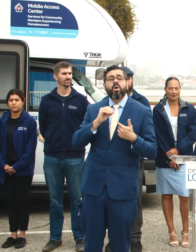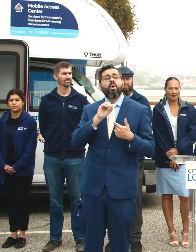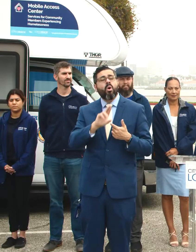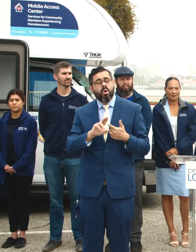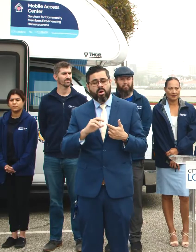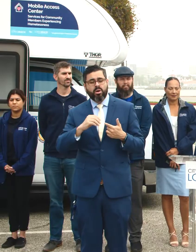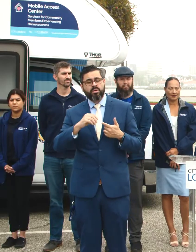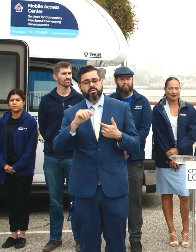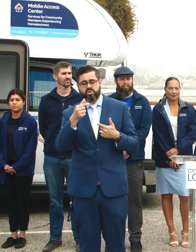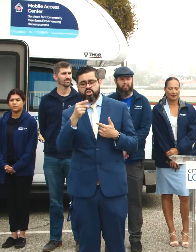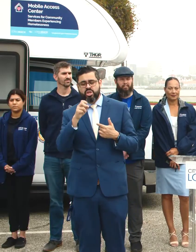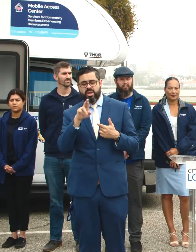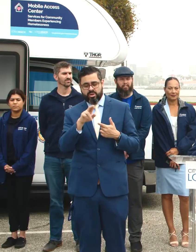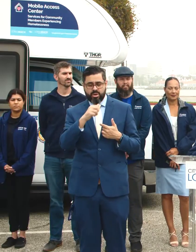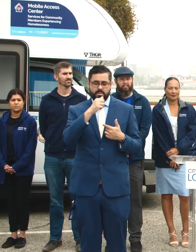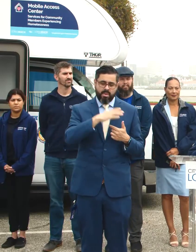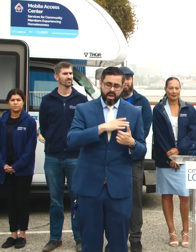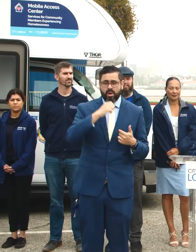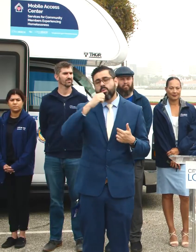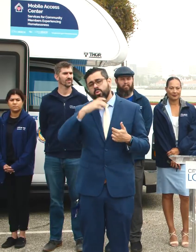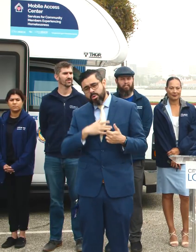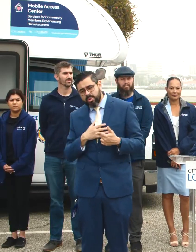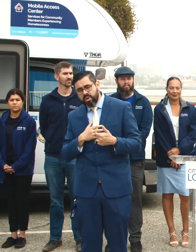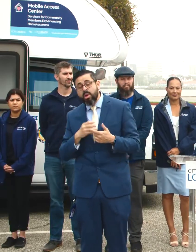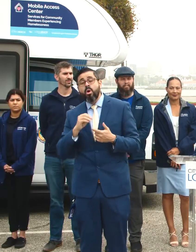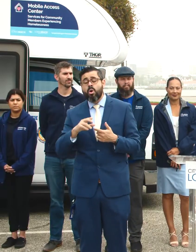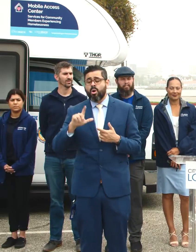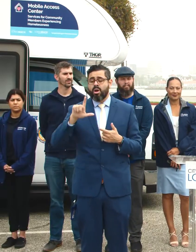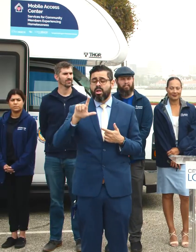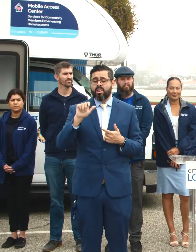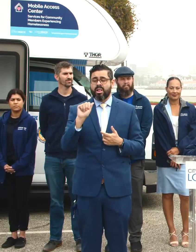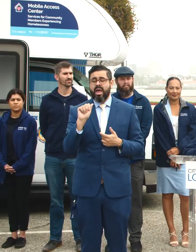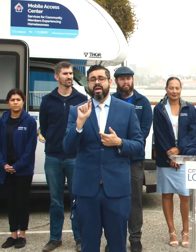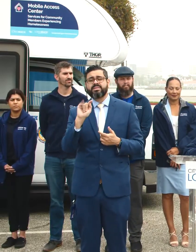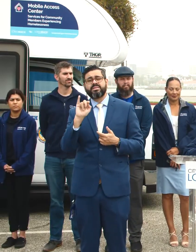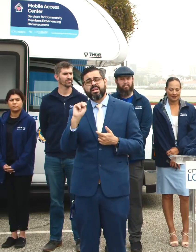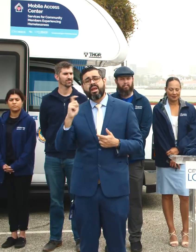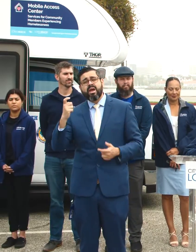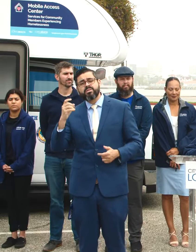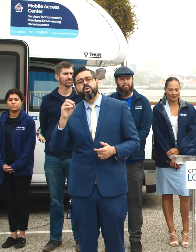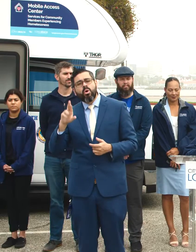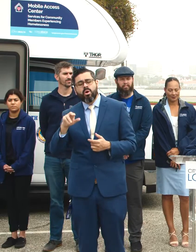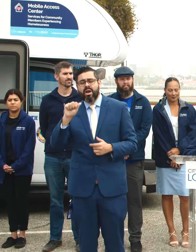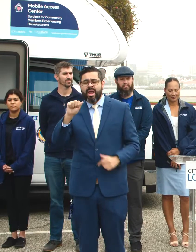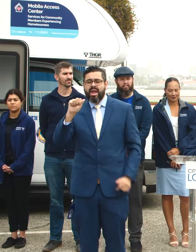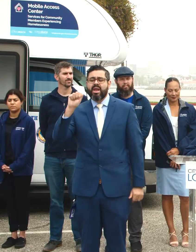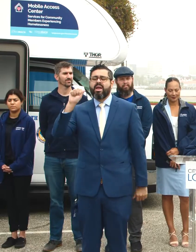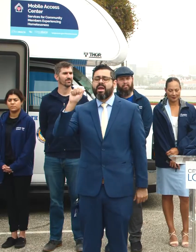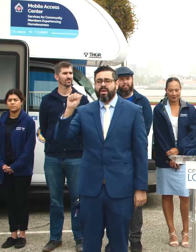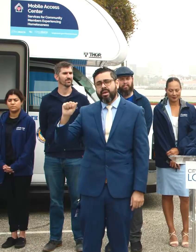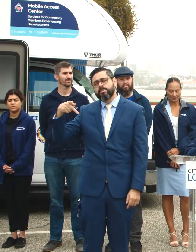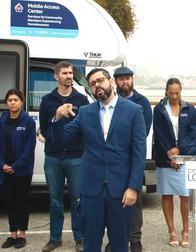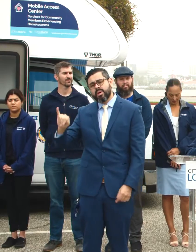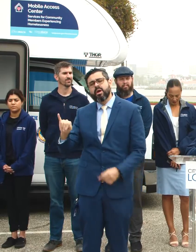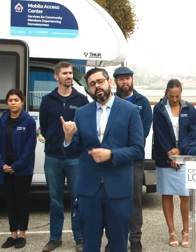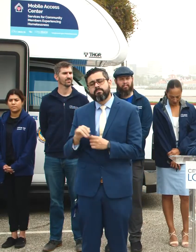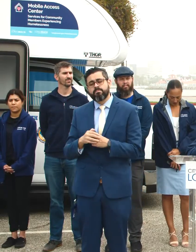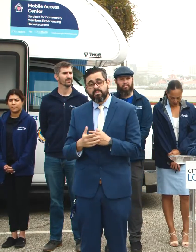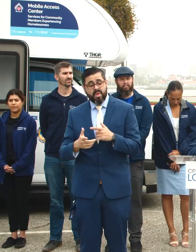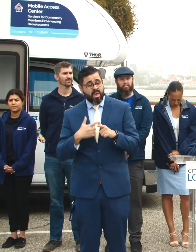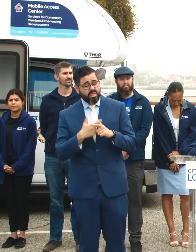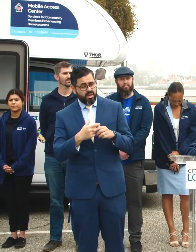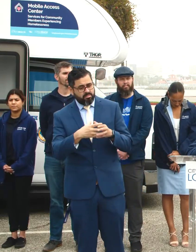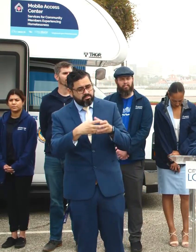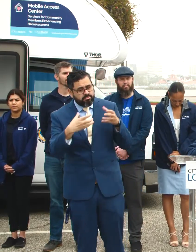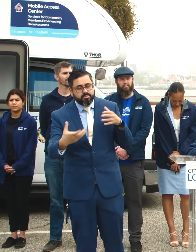binary, and are more likely to identify as Latinx or Asian Pacific Islander. There's also a greater percentage of students in the